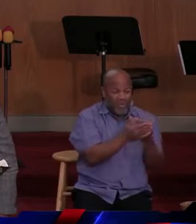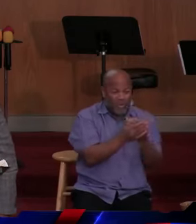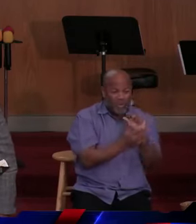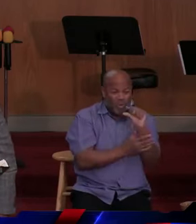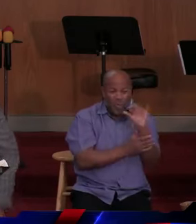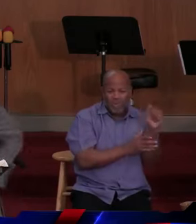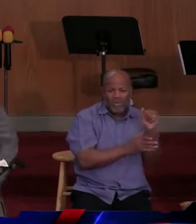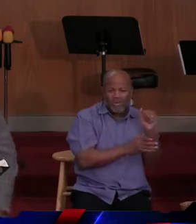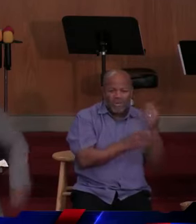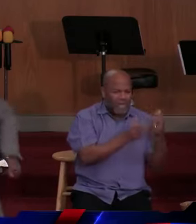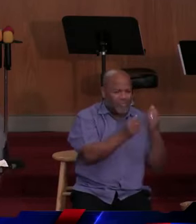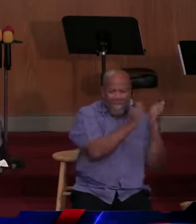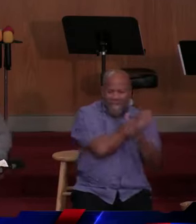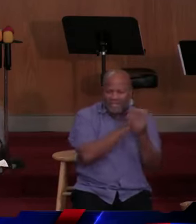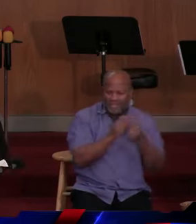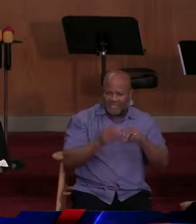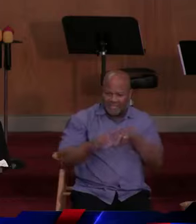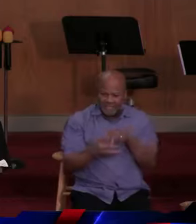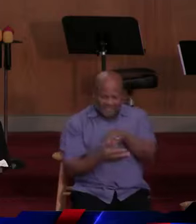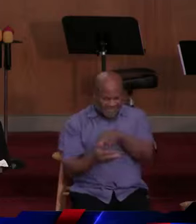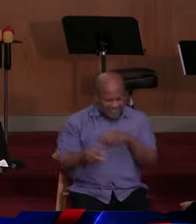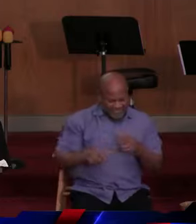he done passed everybody, and Deion.